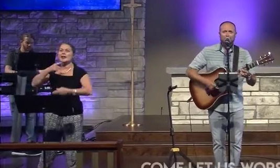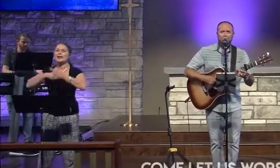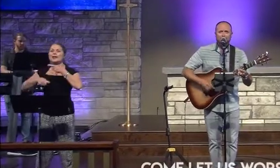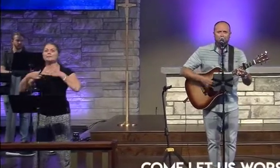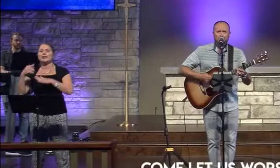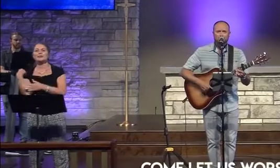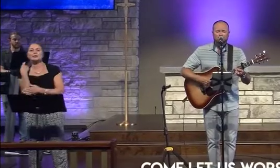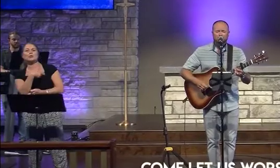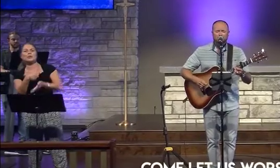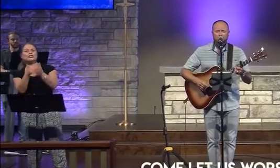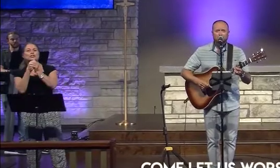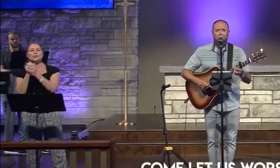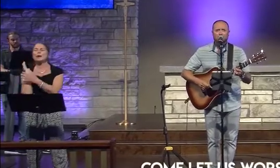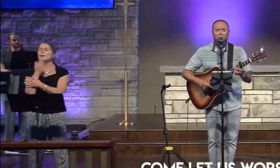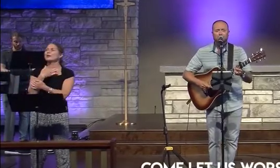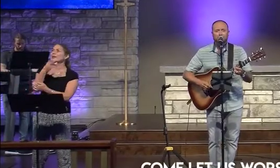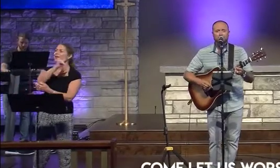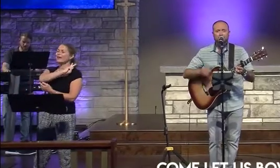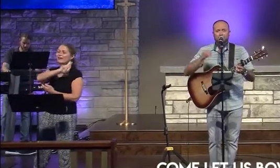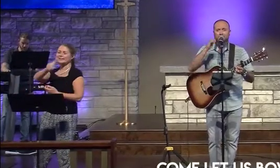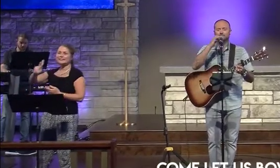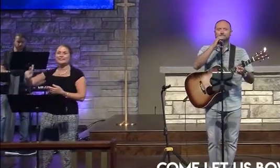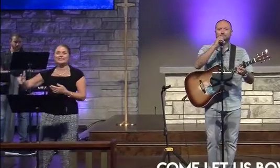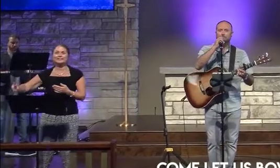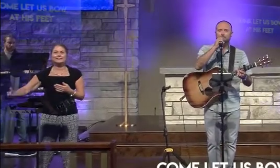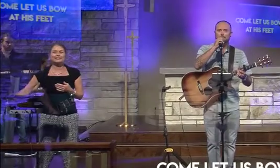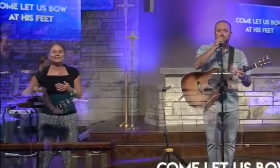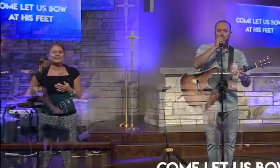Come, let us worship our King.